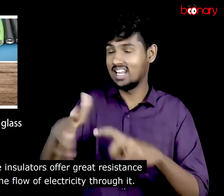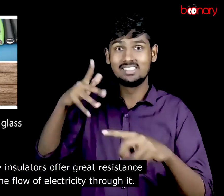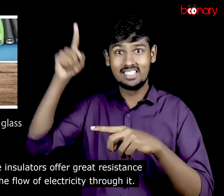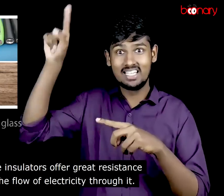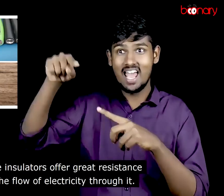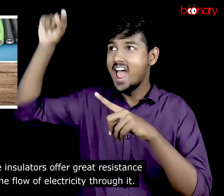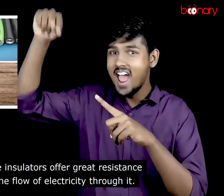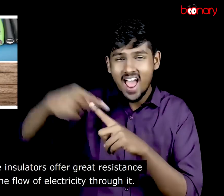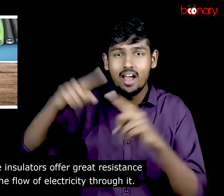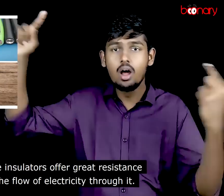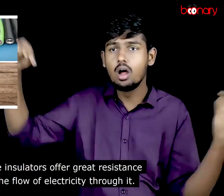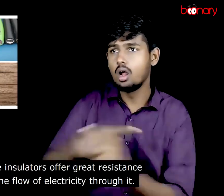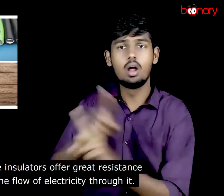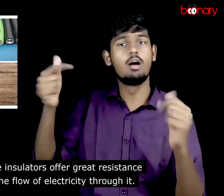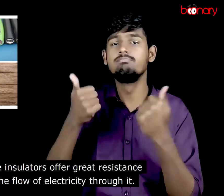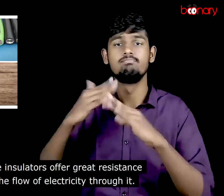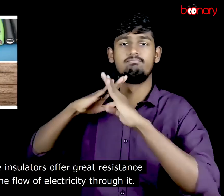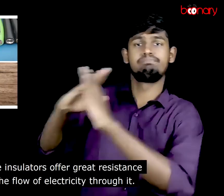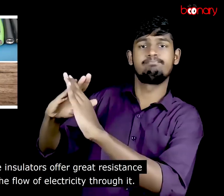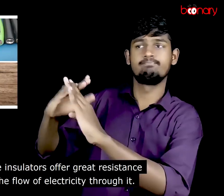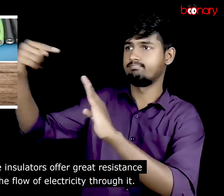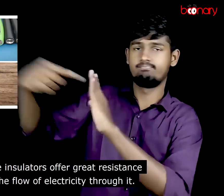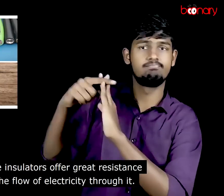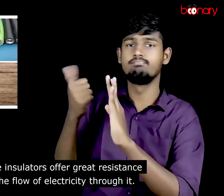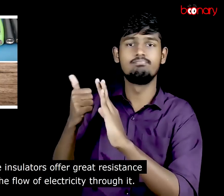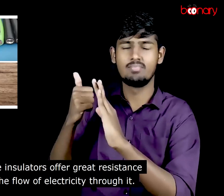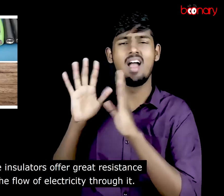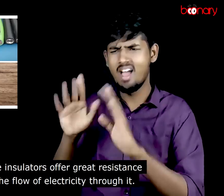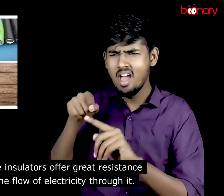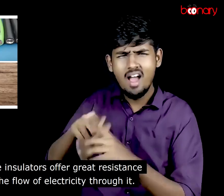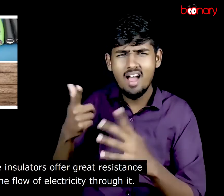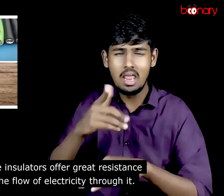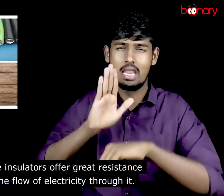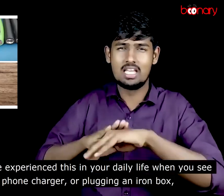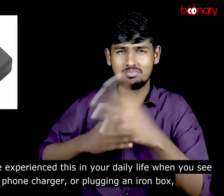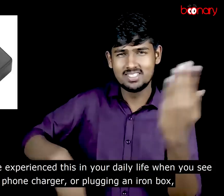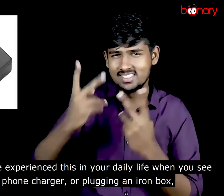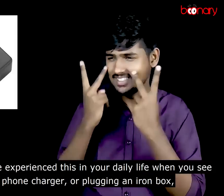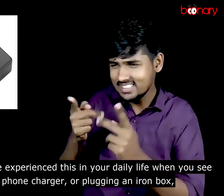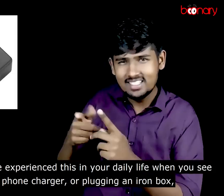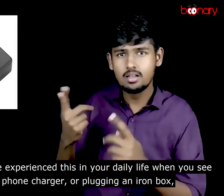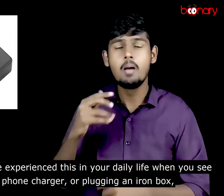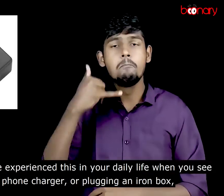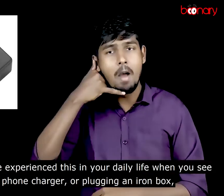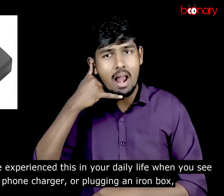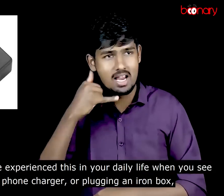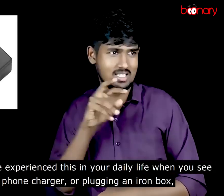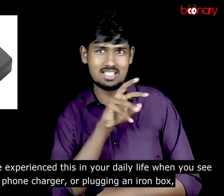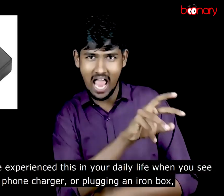insulators offer great resistance to the flow of electricity through it. You might have experienced this in your daily life when you